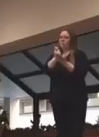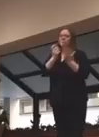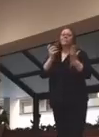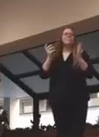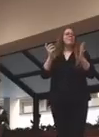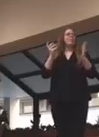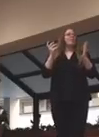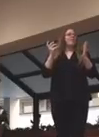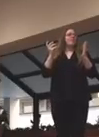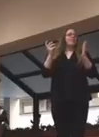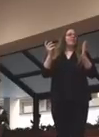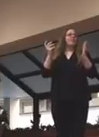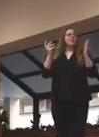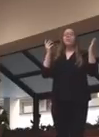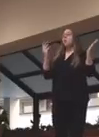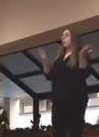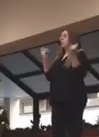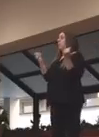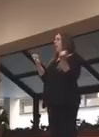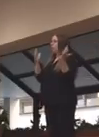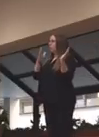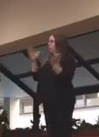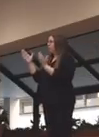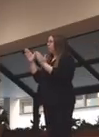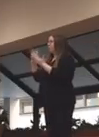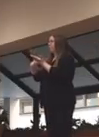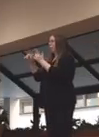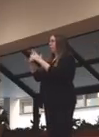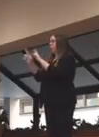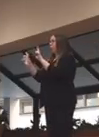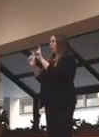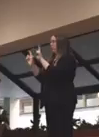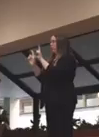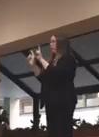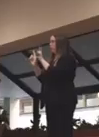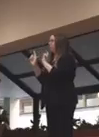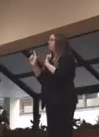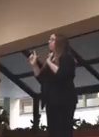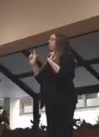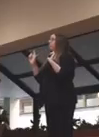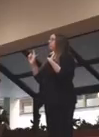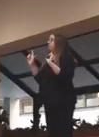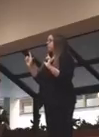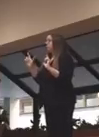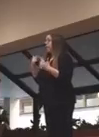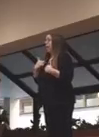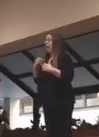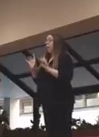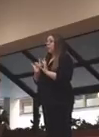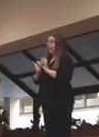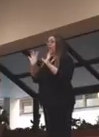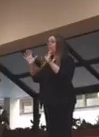Thank you, Sandra. I really greatly appreciate your help. So now we're going to switch focuses to